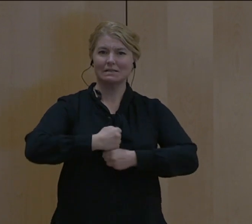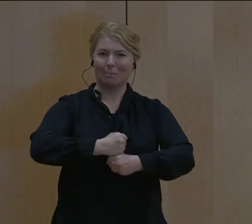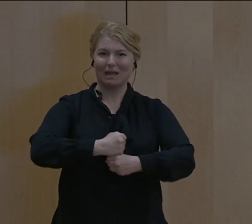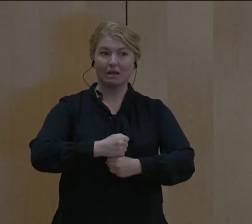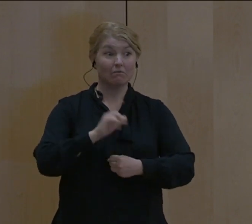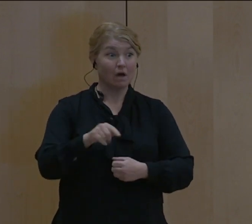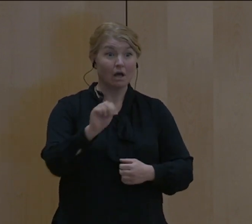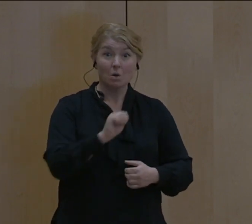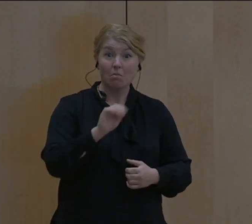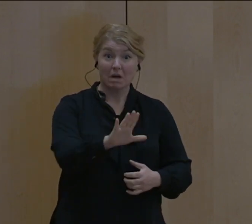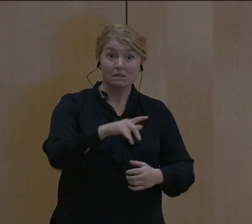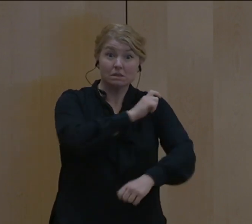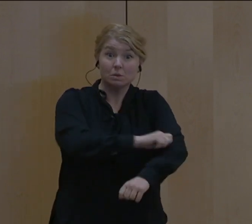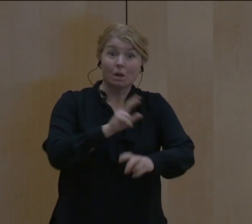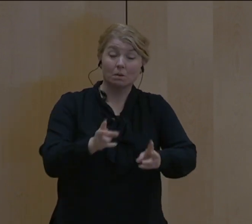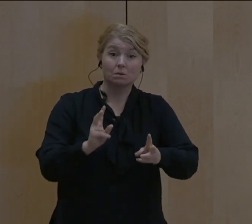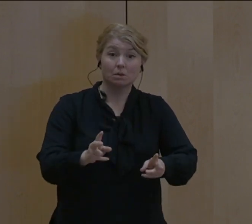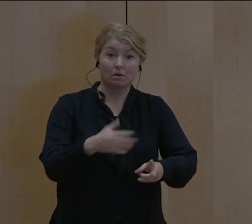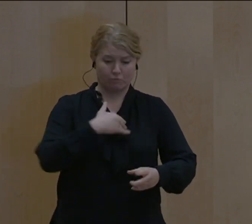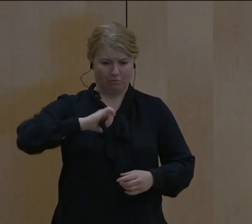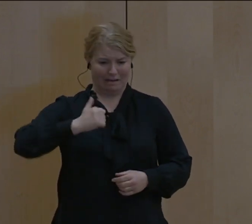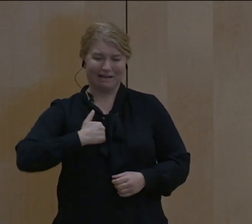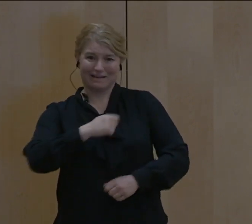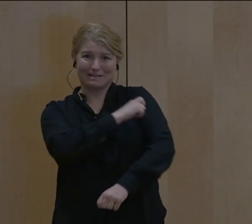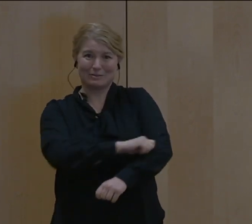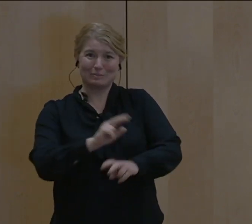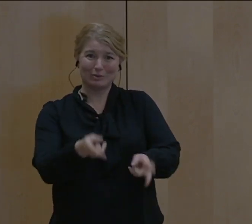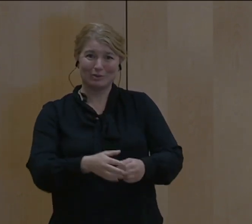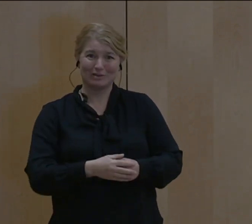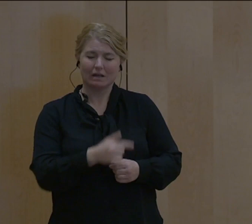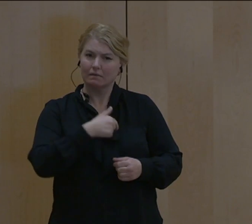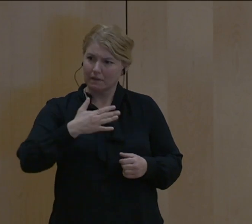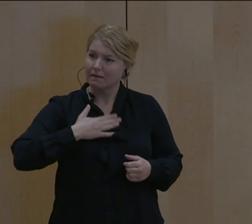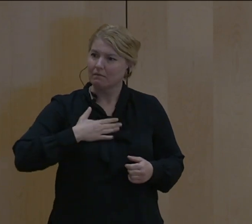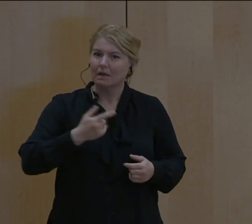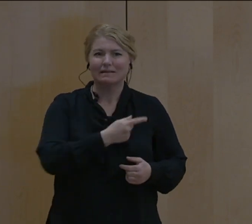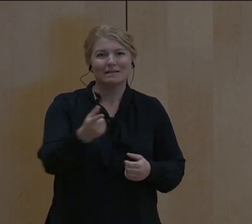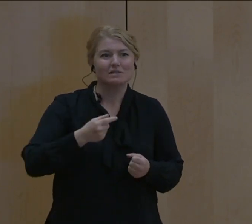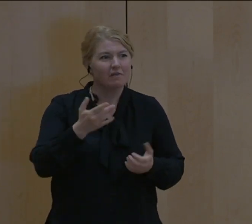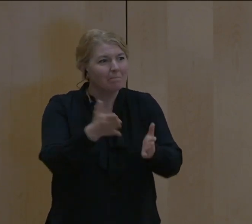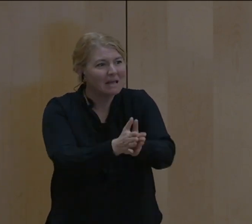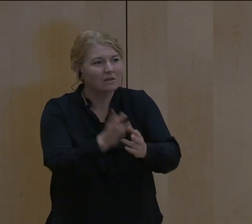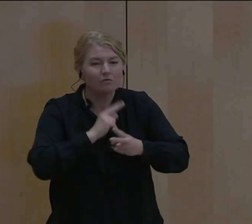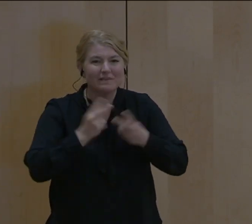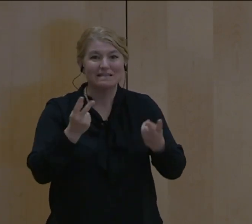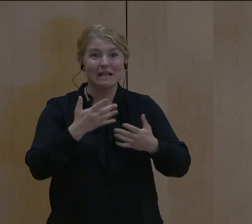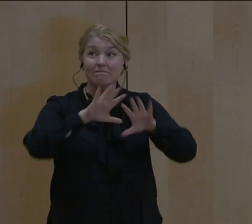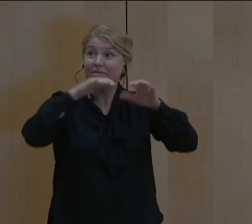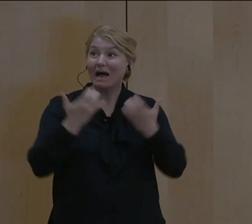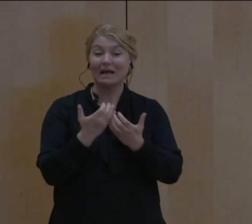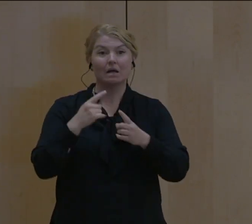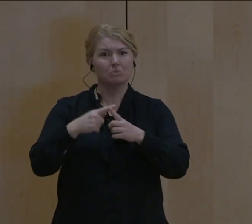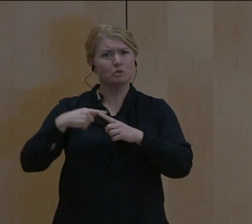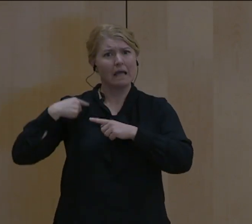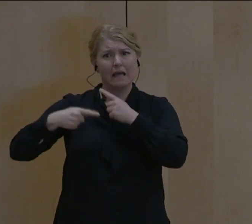and invite you to demonstrate to the world and to the future generations that war doesn't